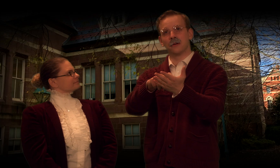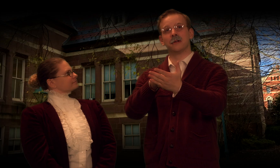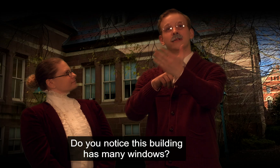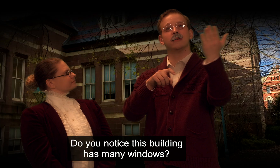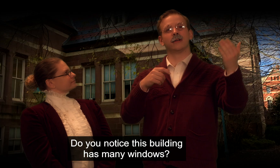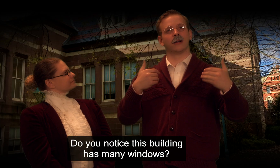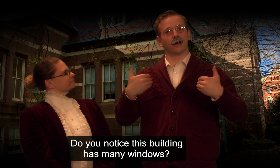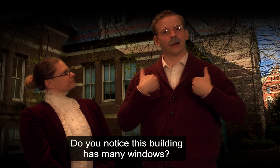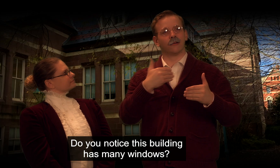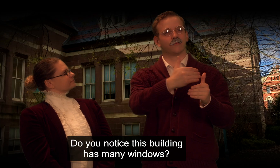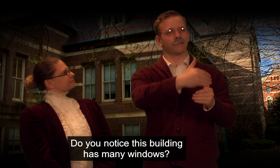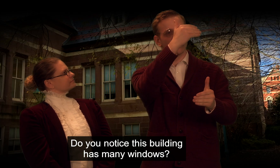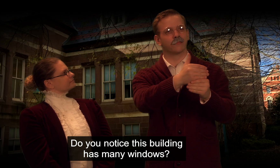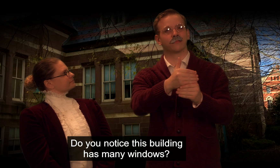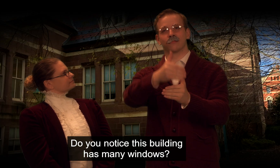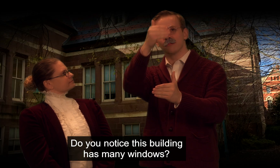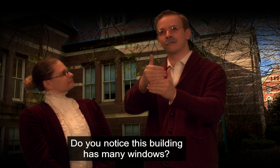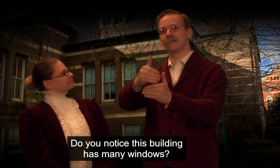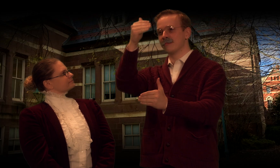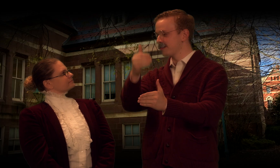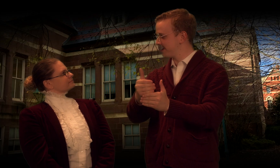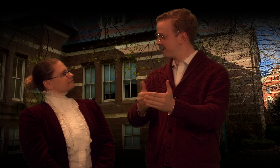Do you notice this building has many windows?